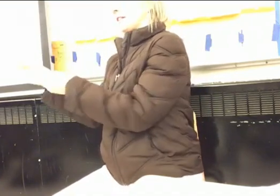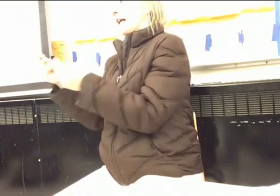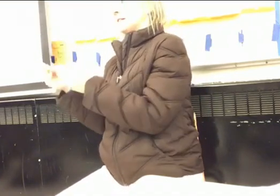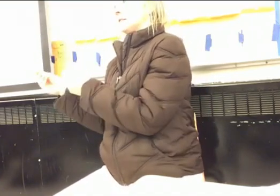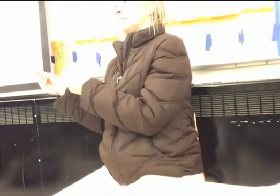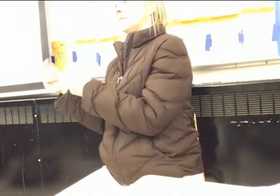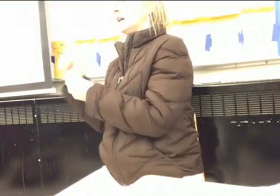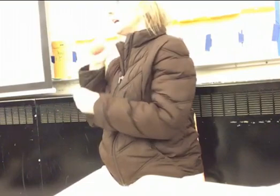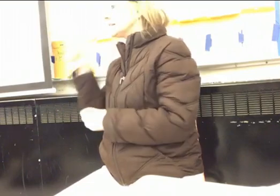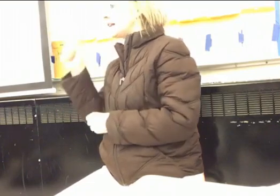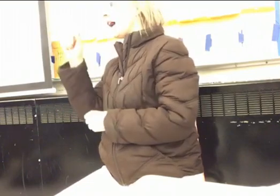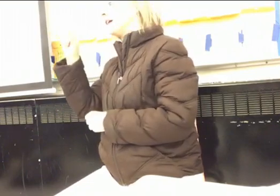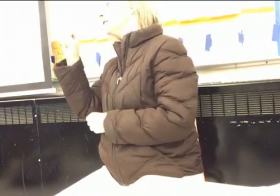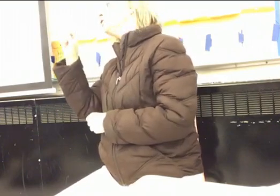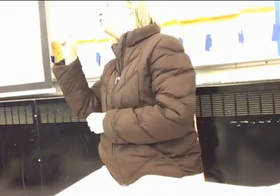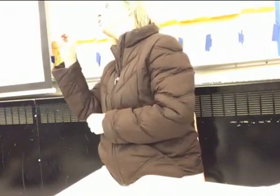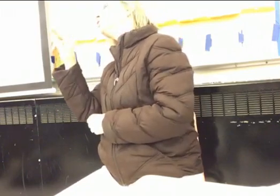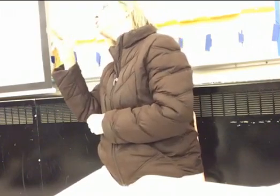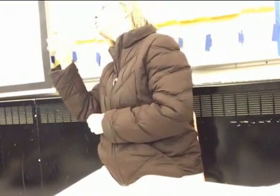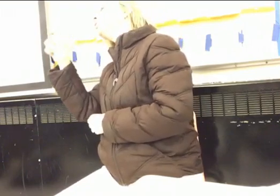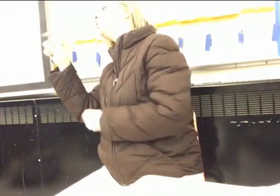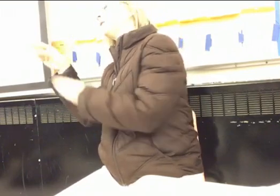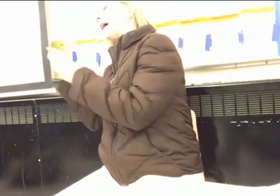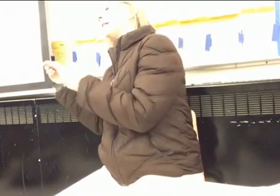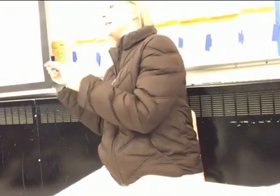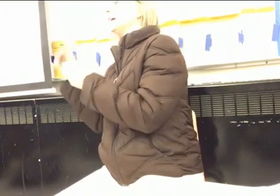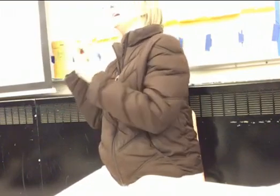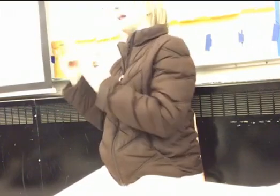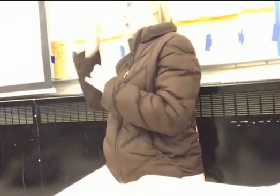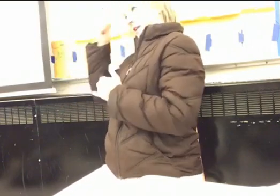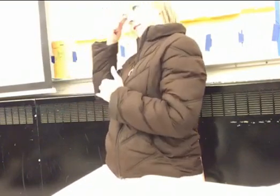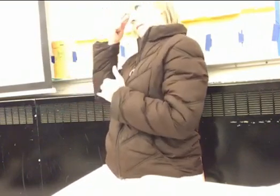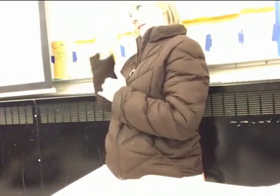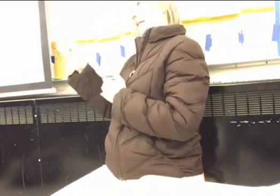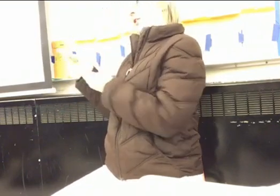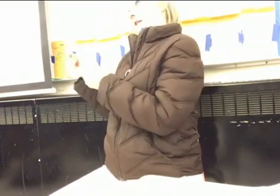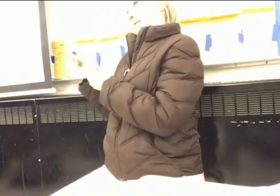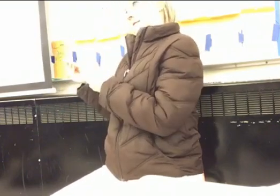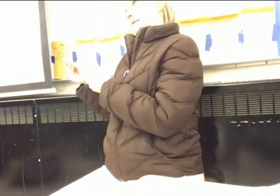Sioux land, it is now the government's land. Then two,